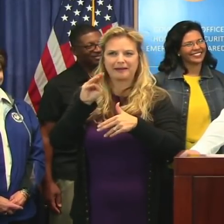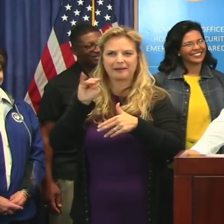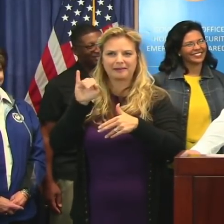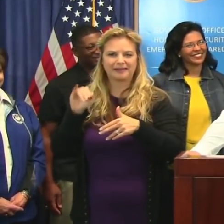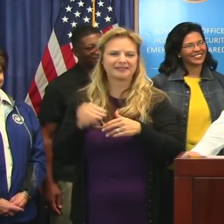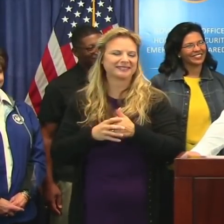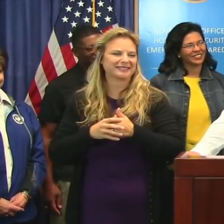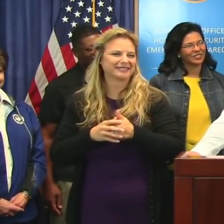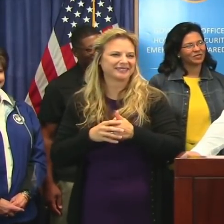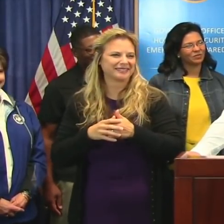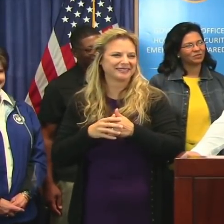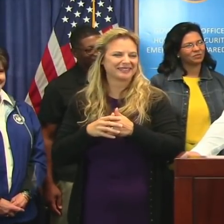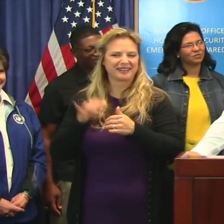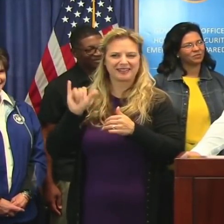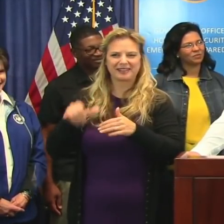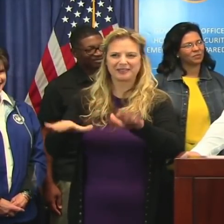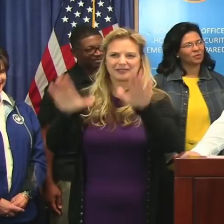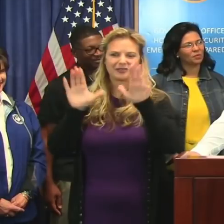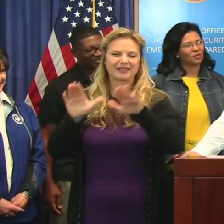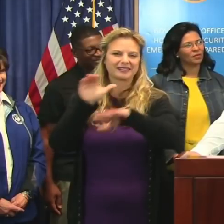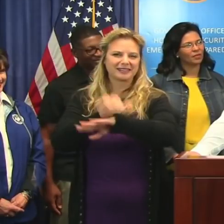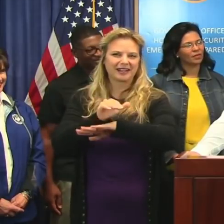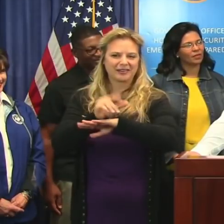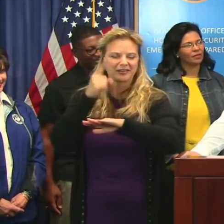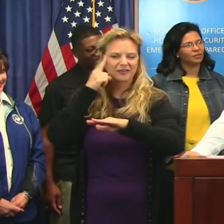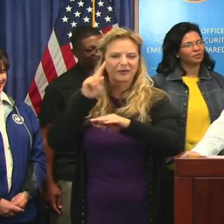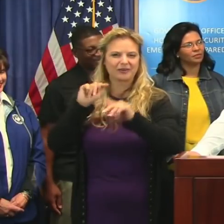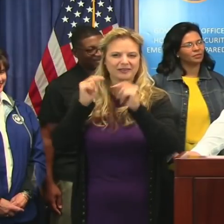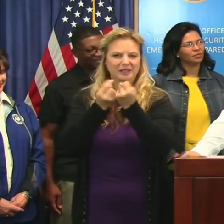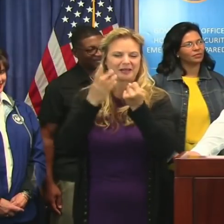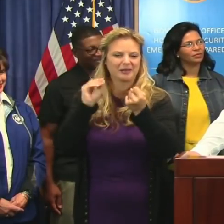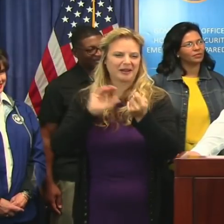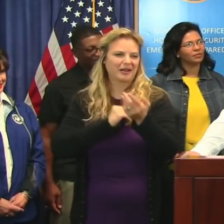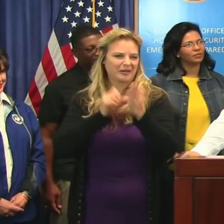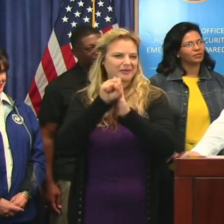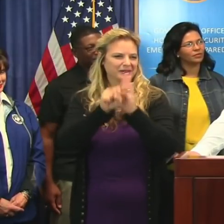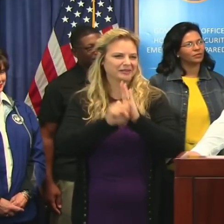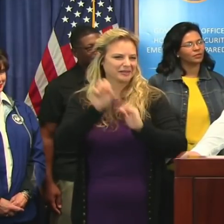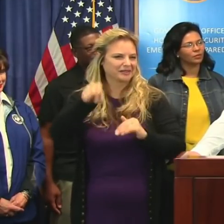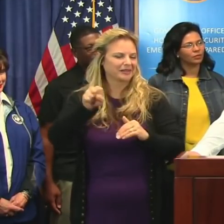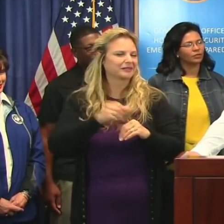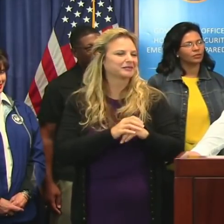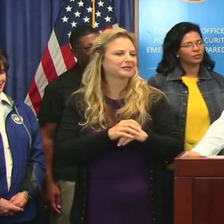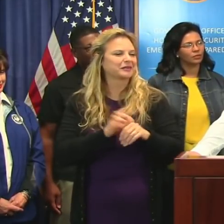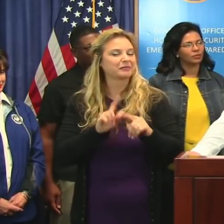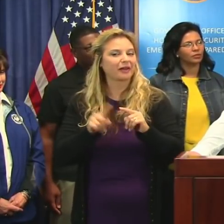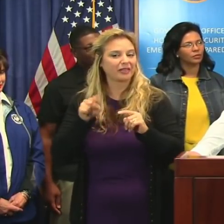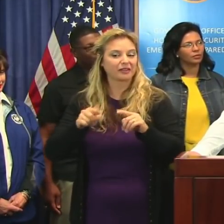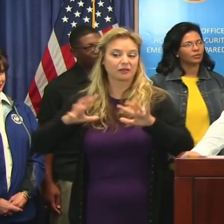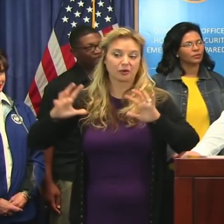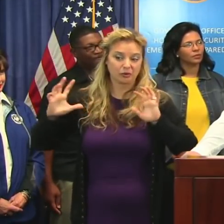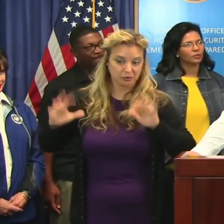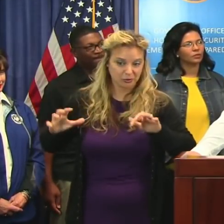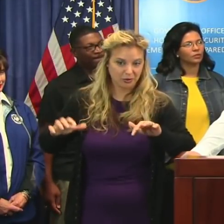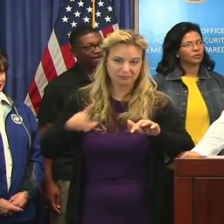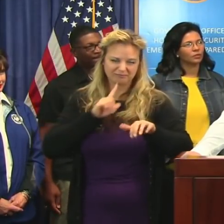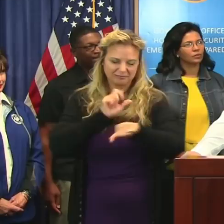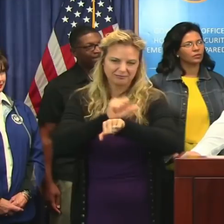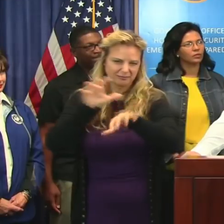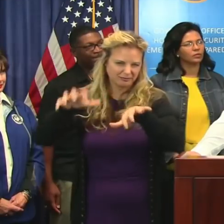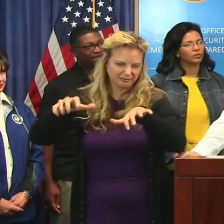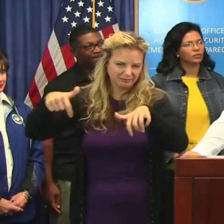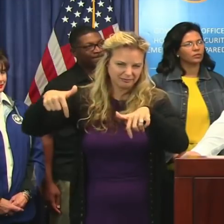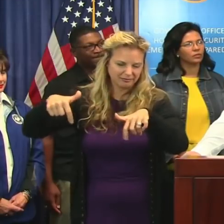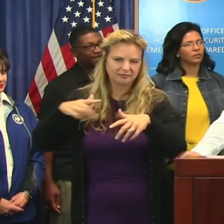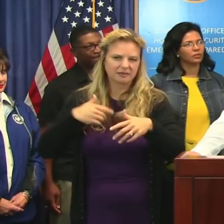And that was a great night for the team and for our state. But this particular storm has the potential to be very serious,